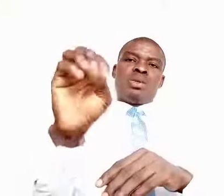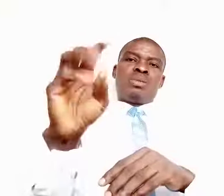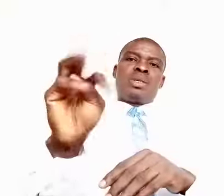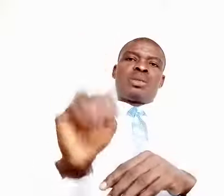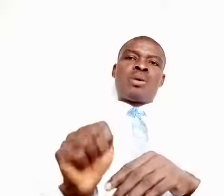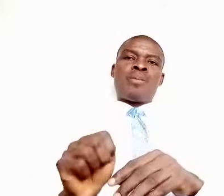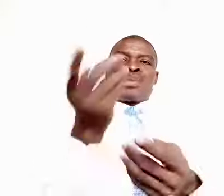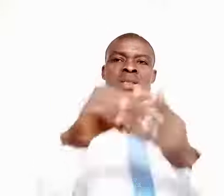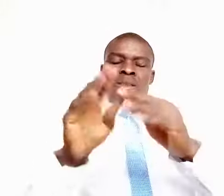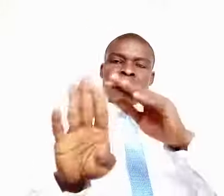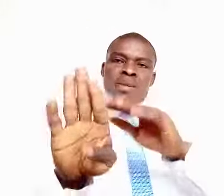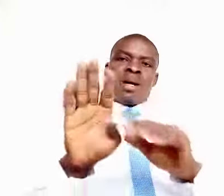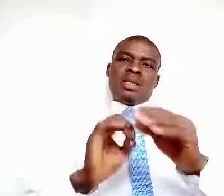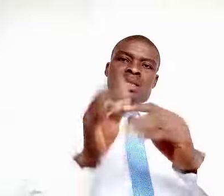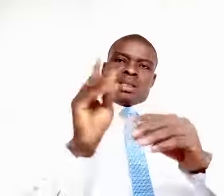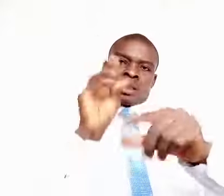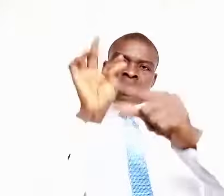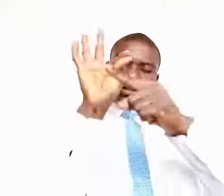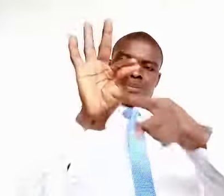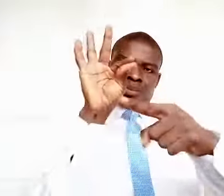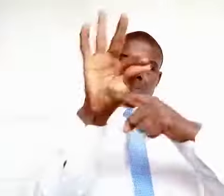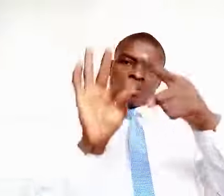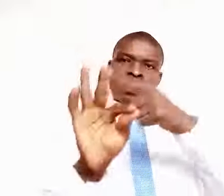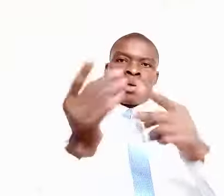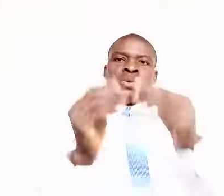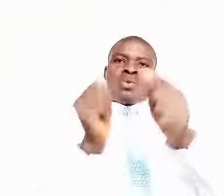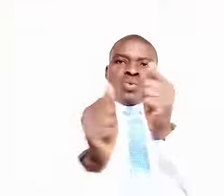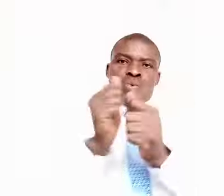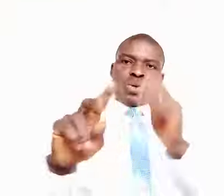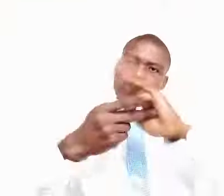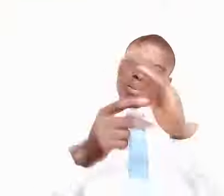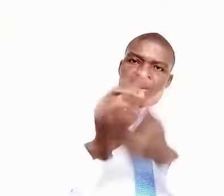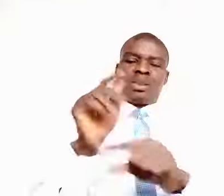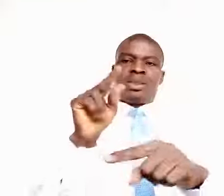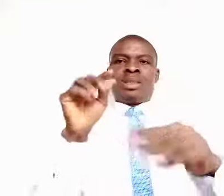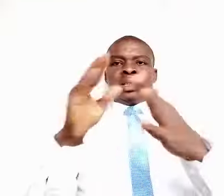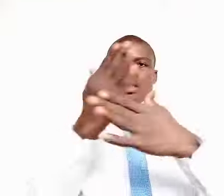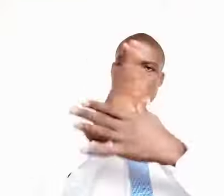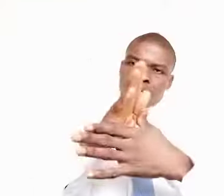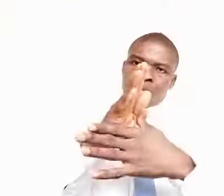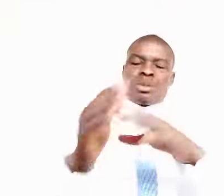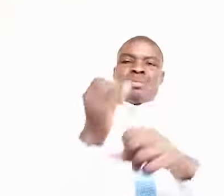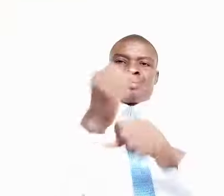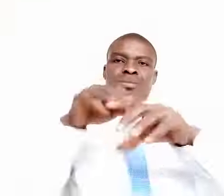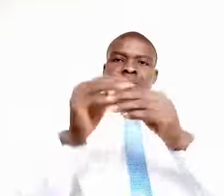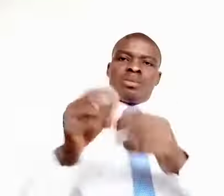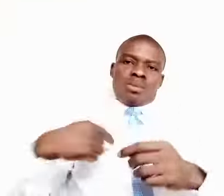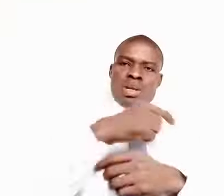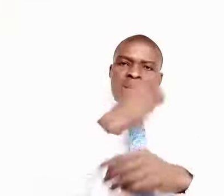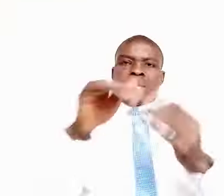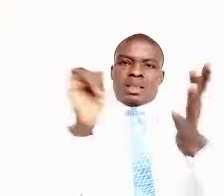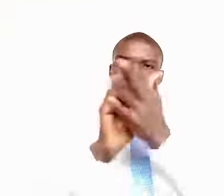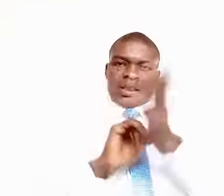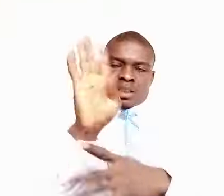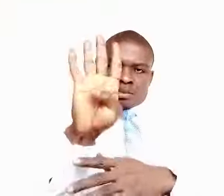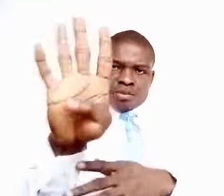the fractional bar, which means division. The digit below the fractional bar, that is 4, is called the